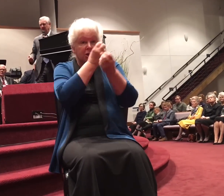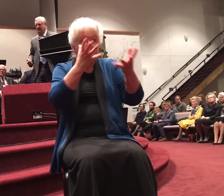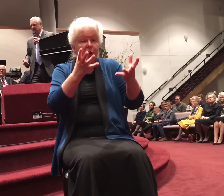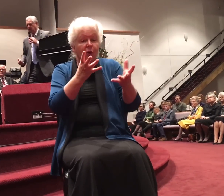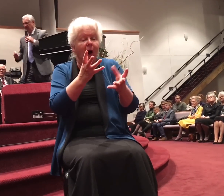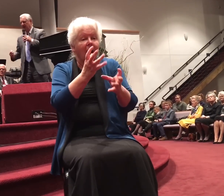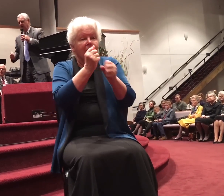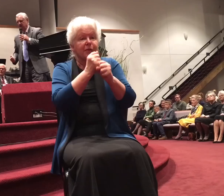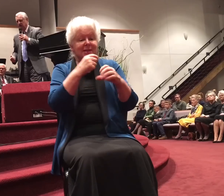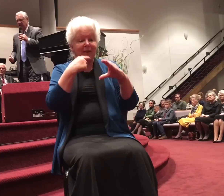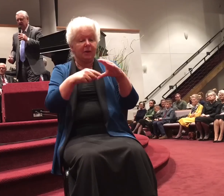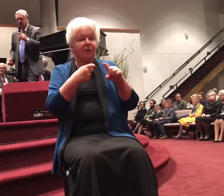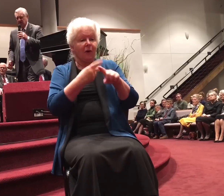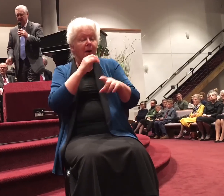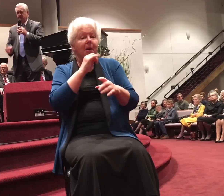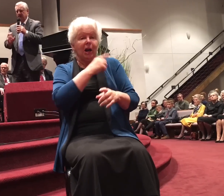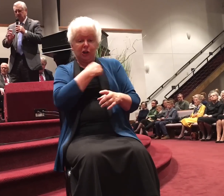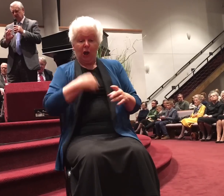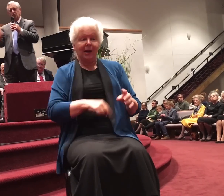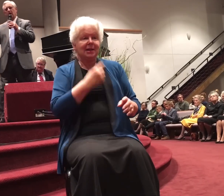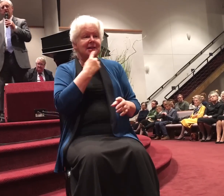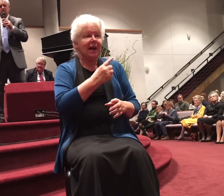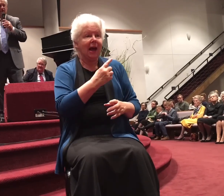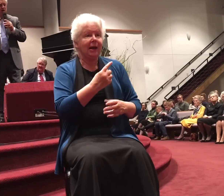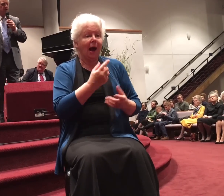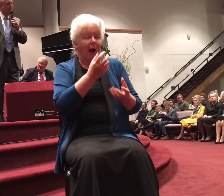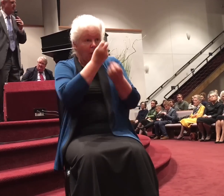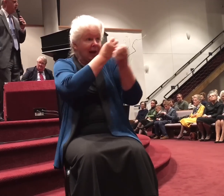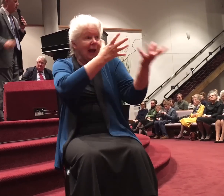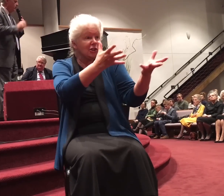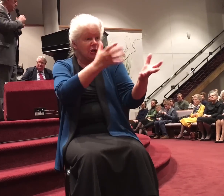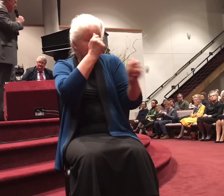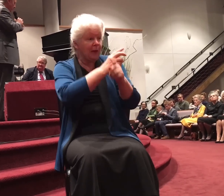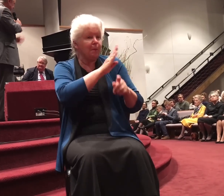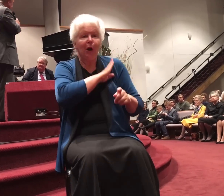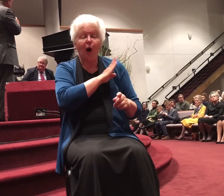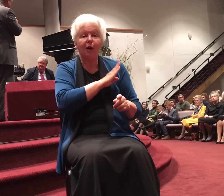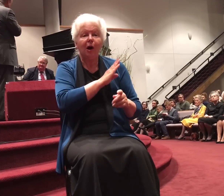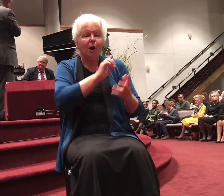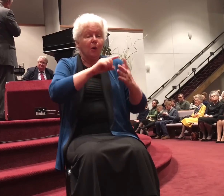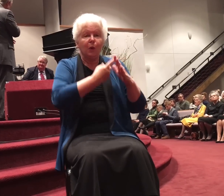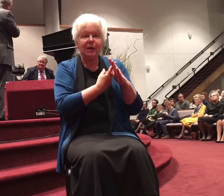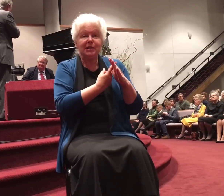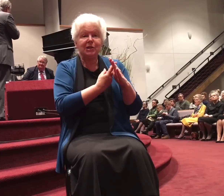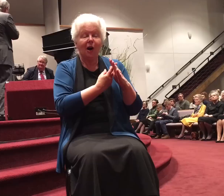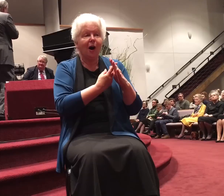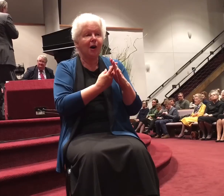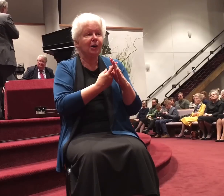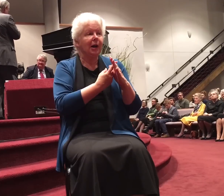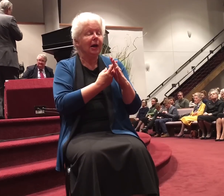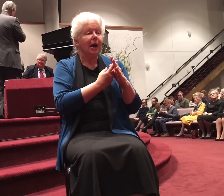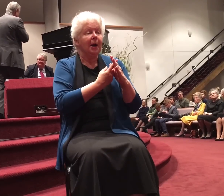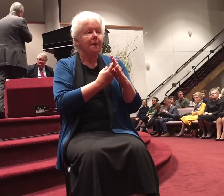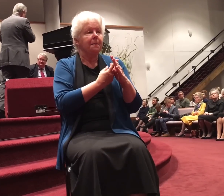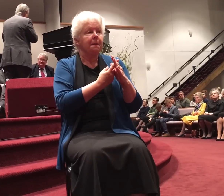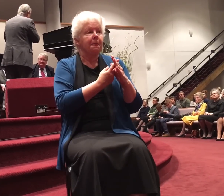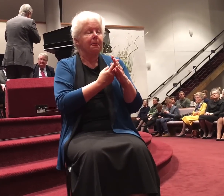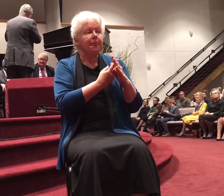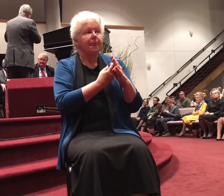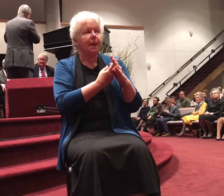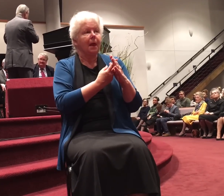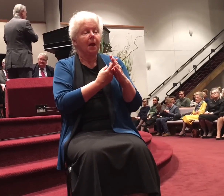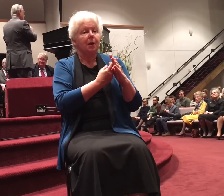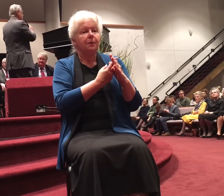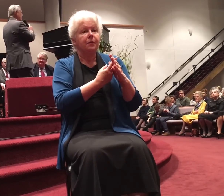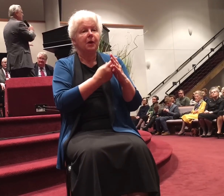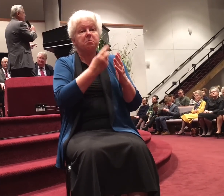received emails from that country saying, just wanted you to know, Brother Bernard, we started so many, they will say like we